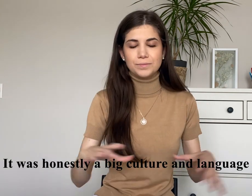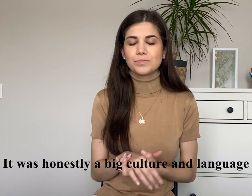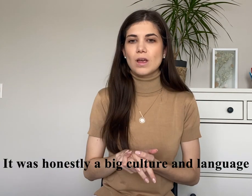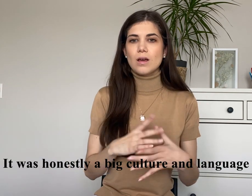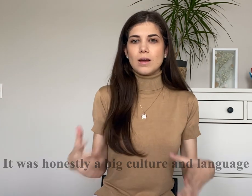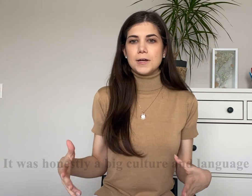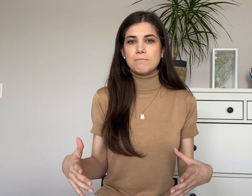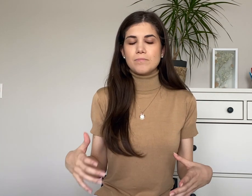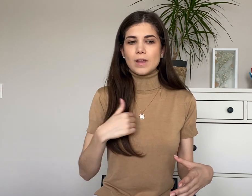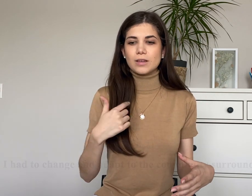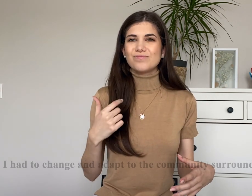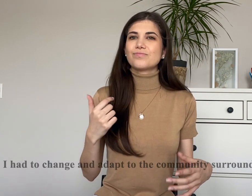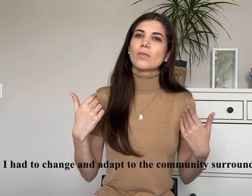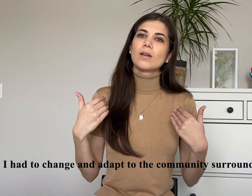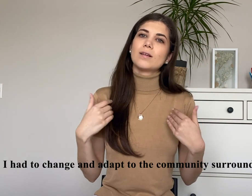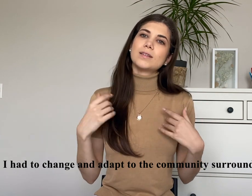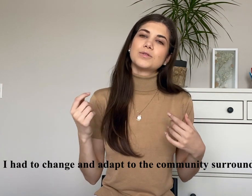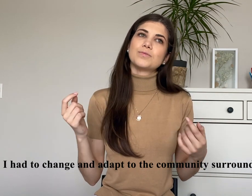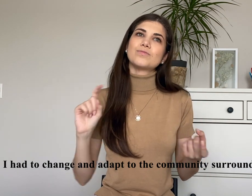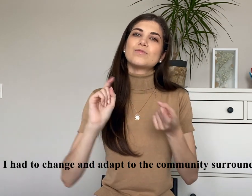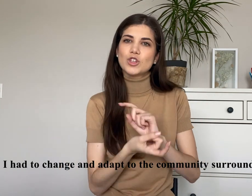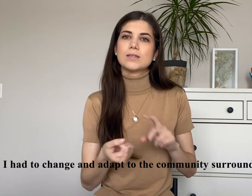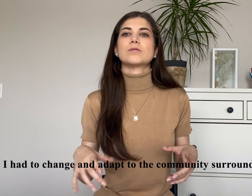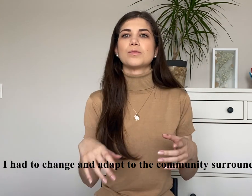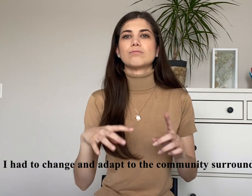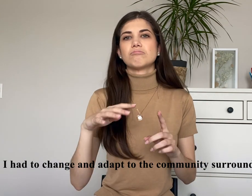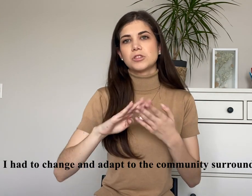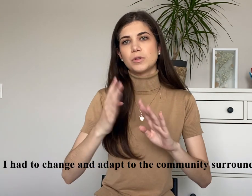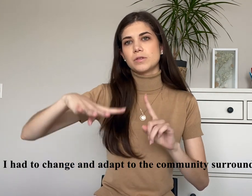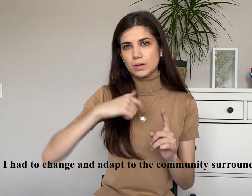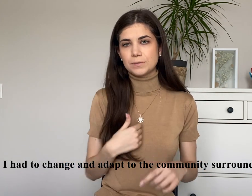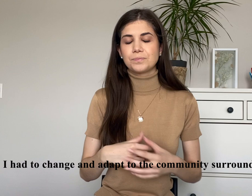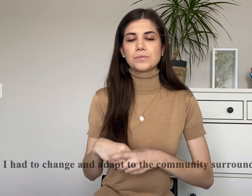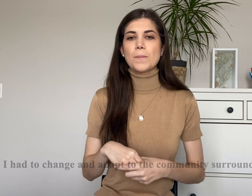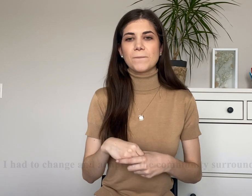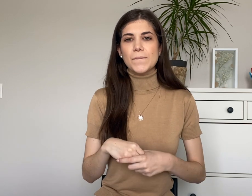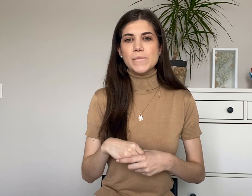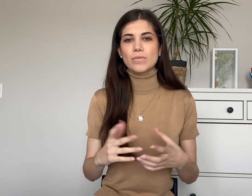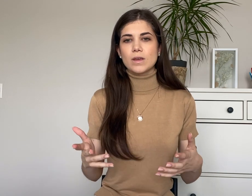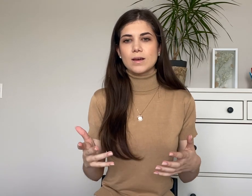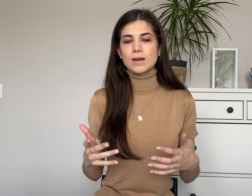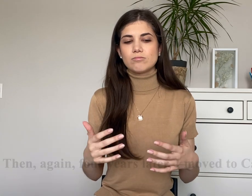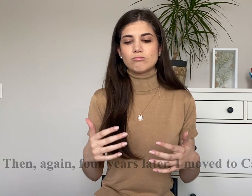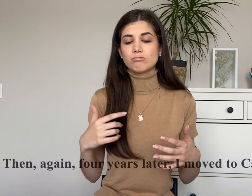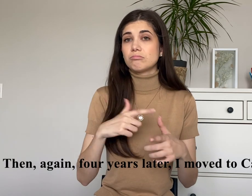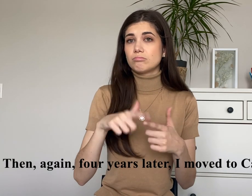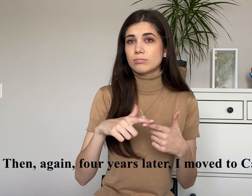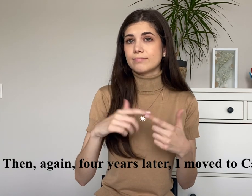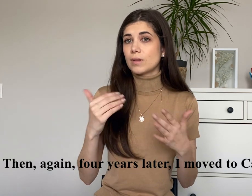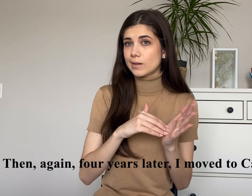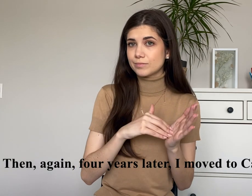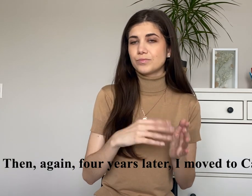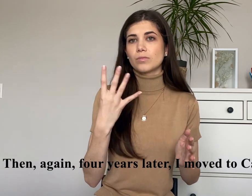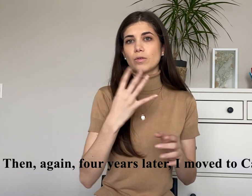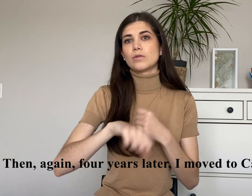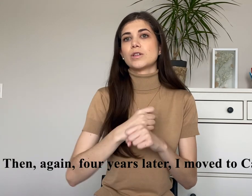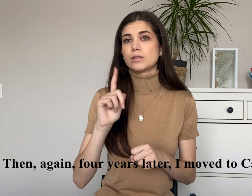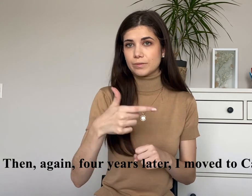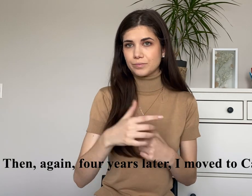big culture and language shock. I had to change and adapt to the community surrounding me. Then again, 4 years later, I moved to